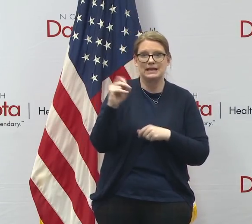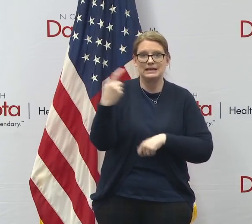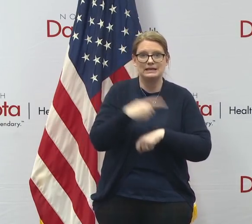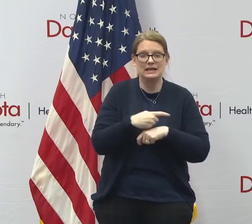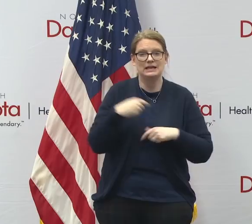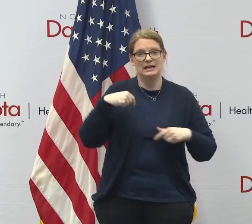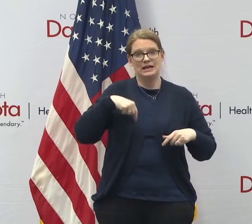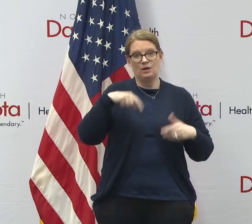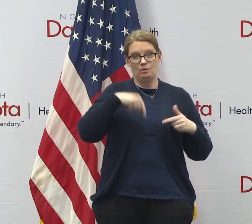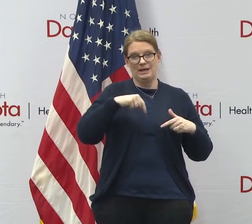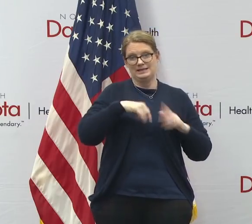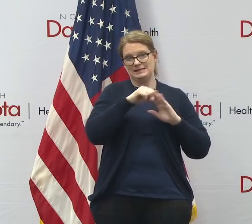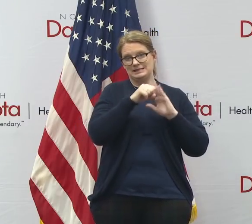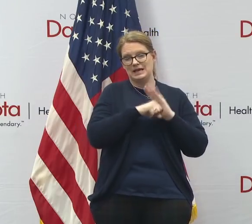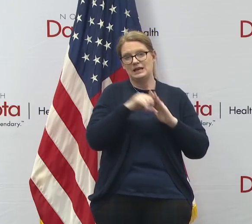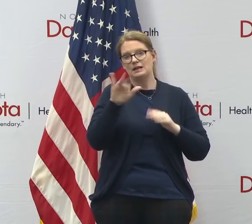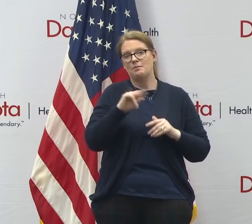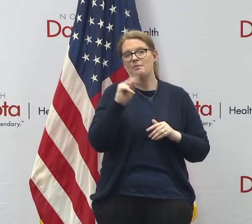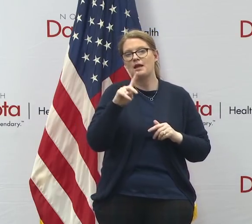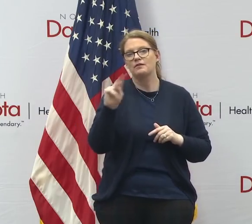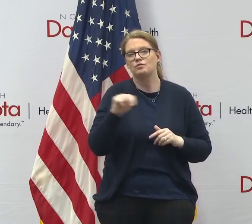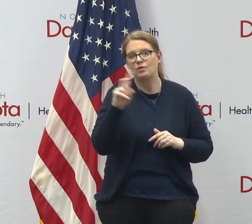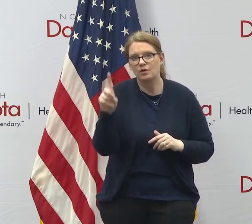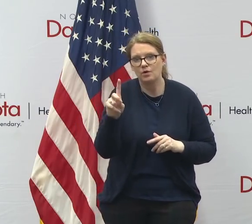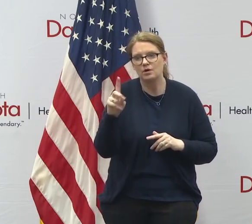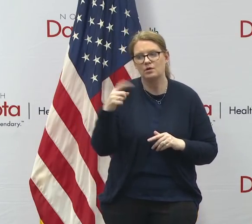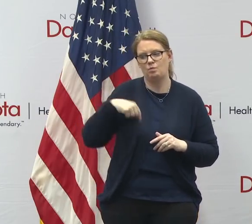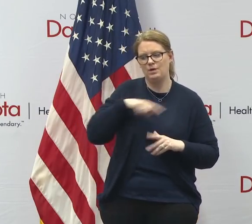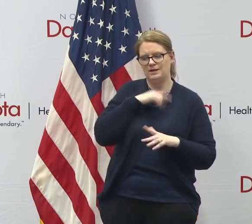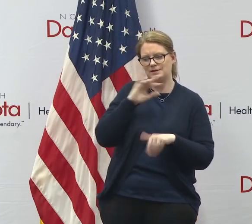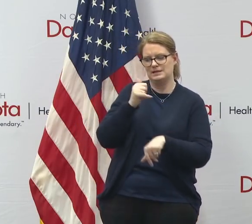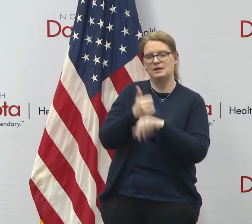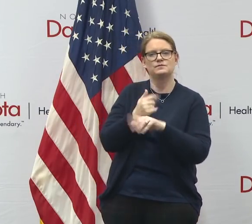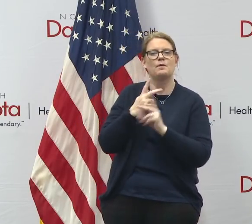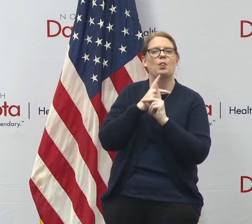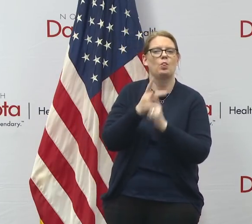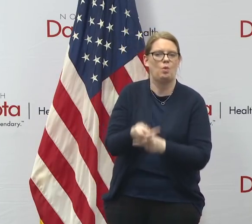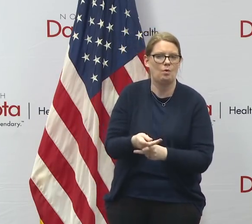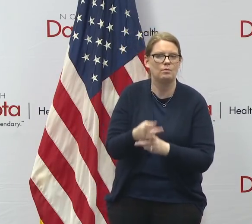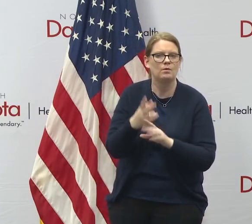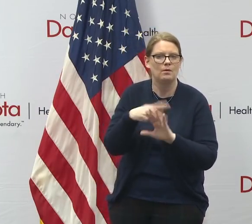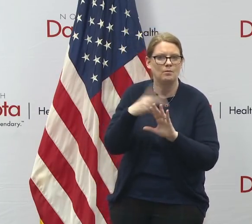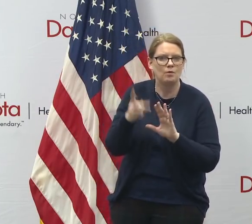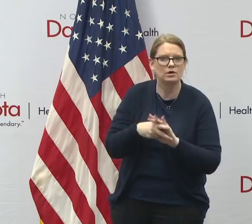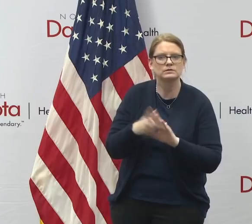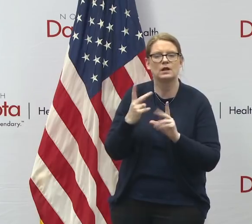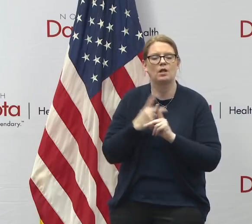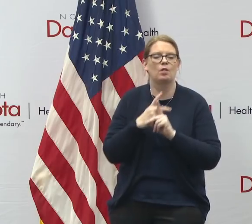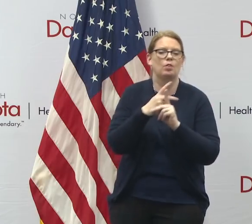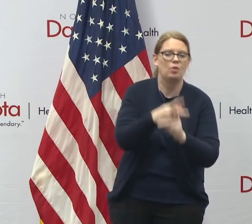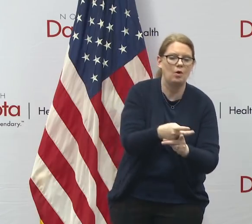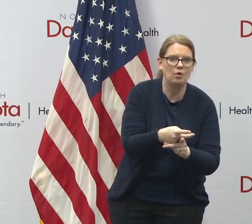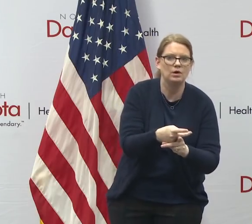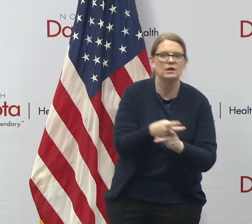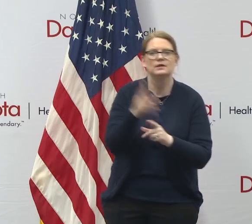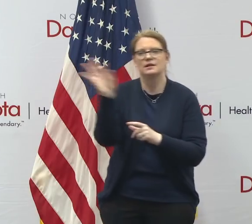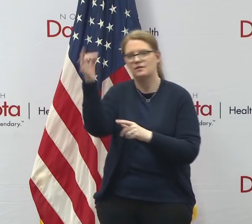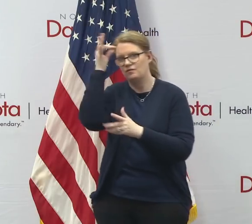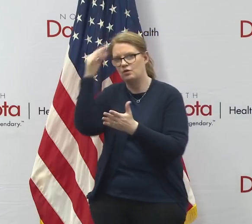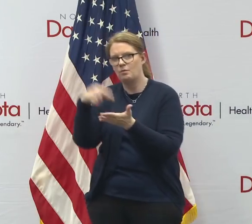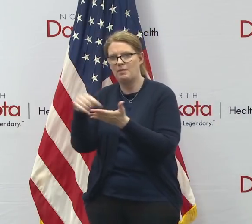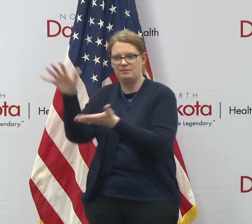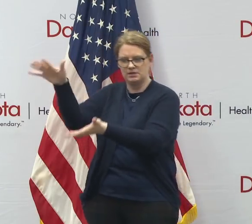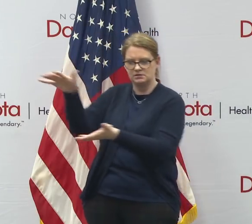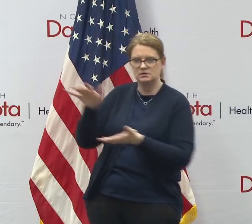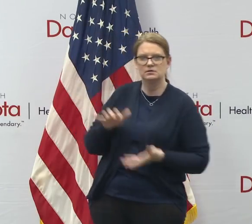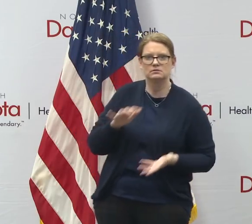Bank of North Dakota could step in and create loan programs to loan money to North Dakota businesses until they get their federal payments